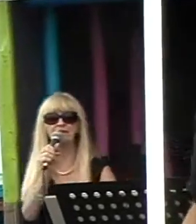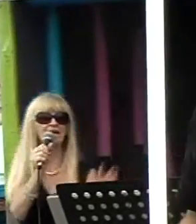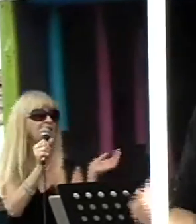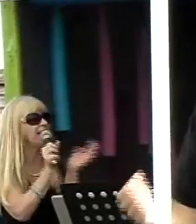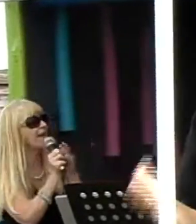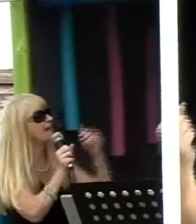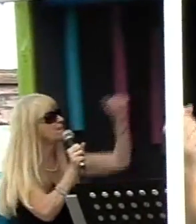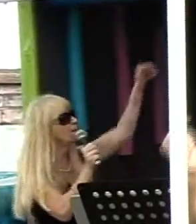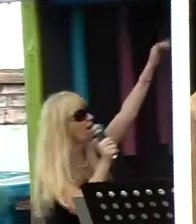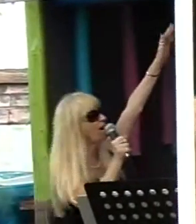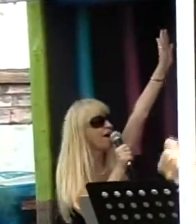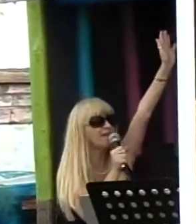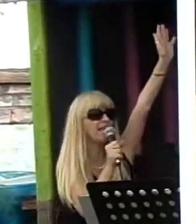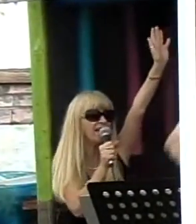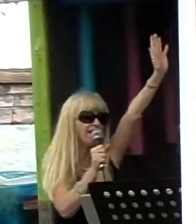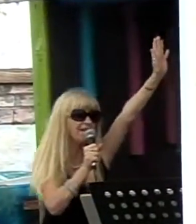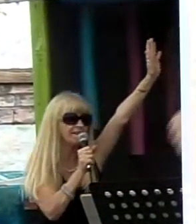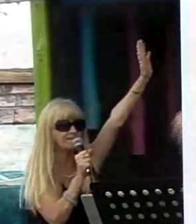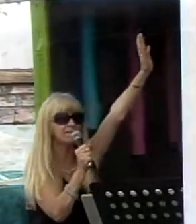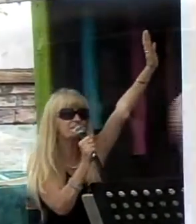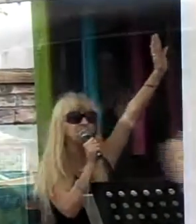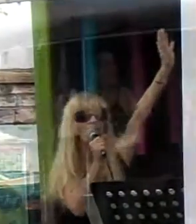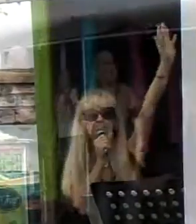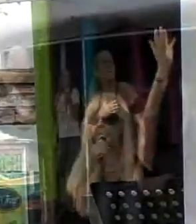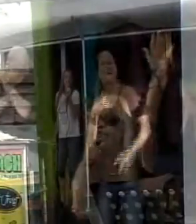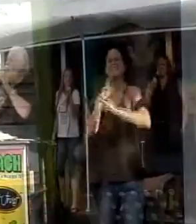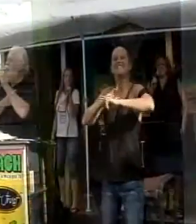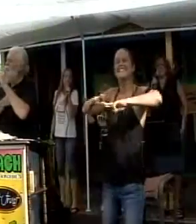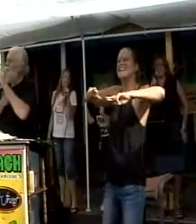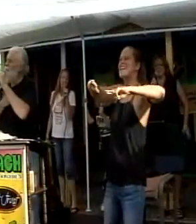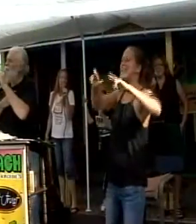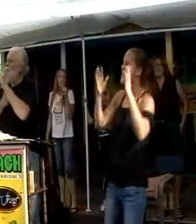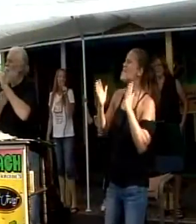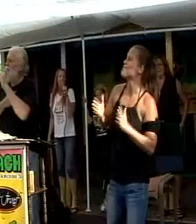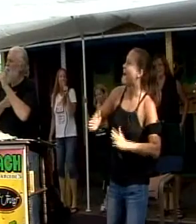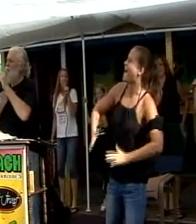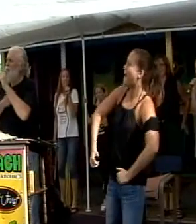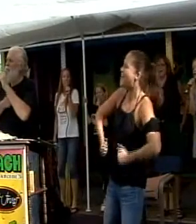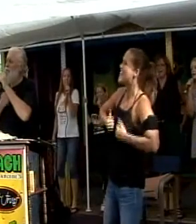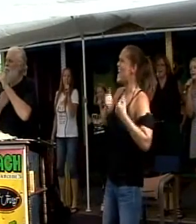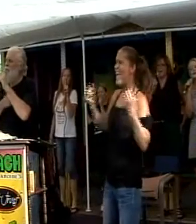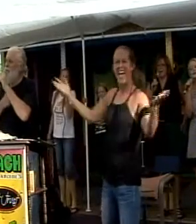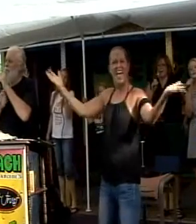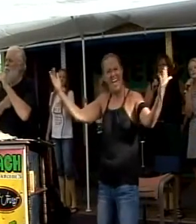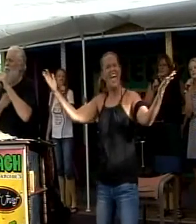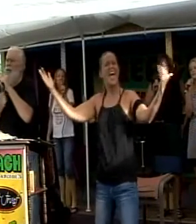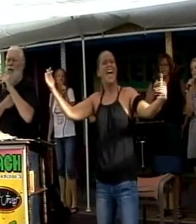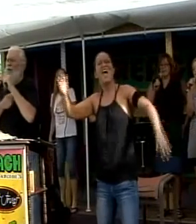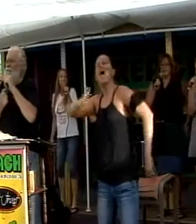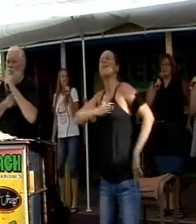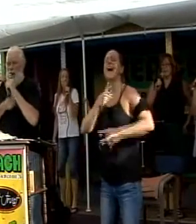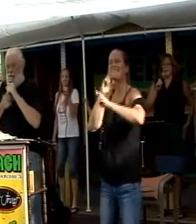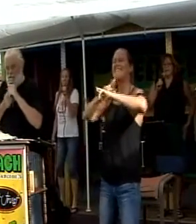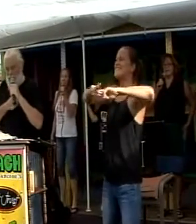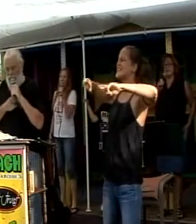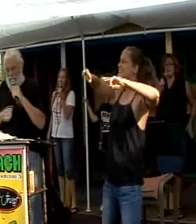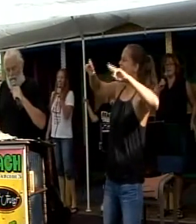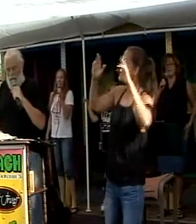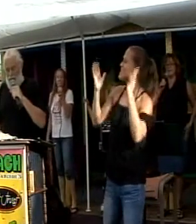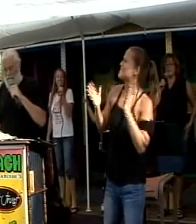My Redeemer lives. My Redeemer lives.